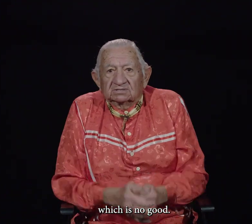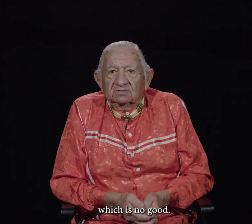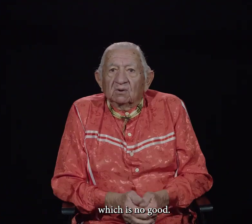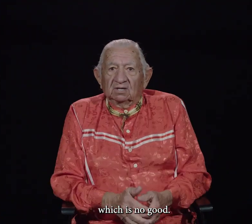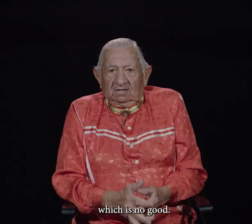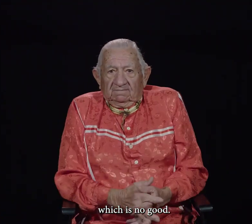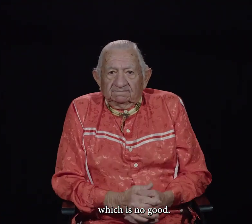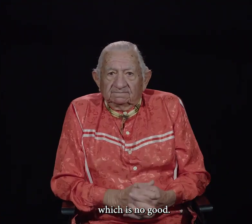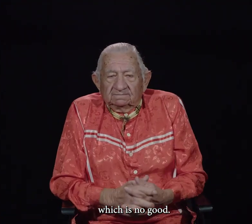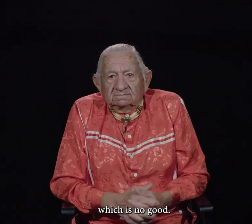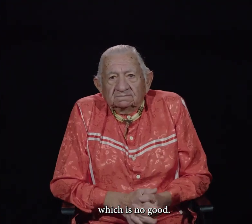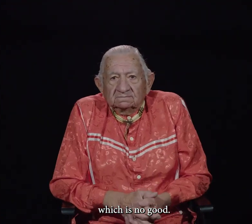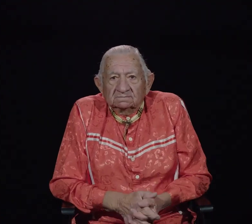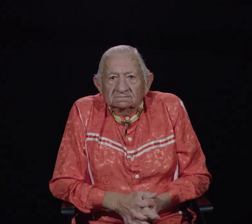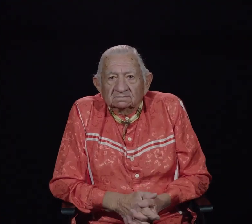no good.